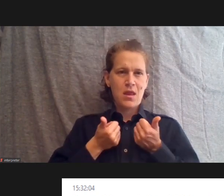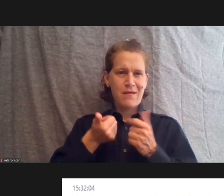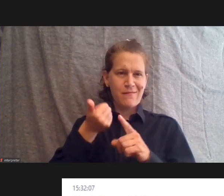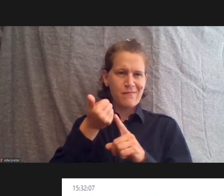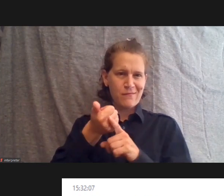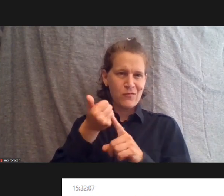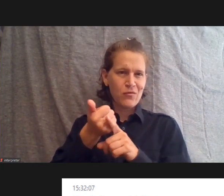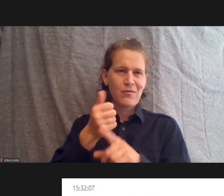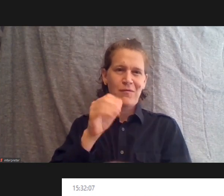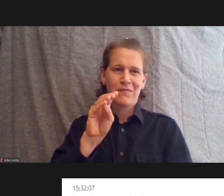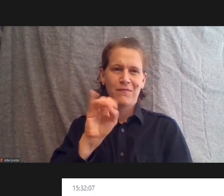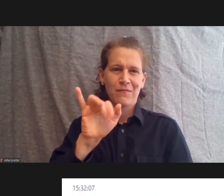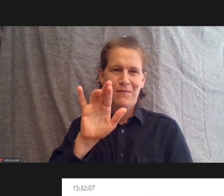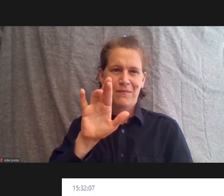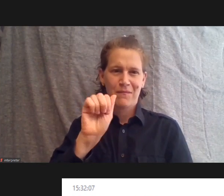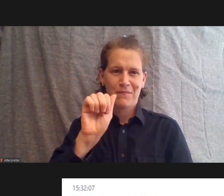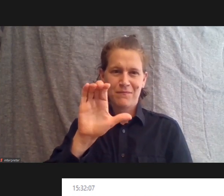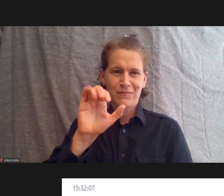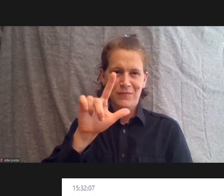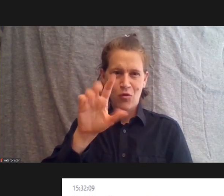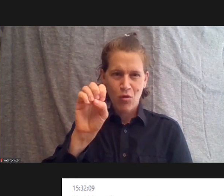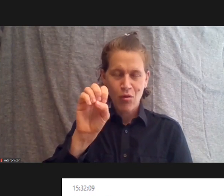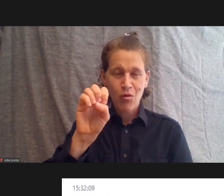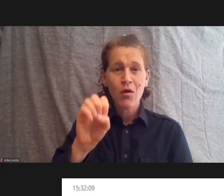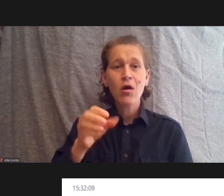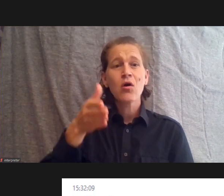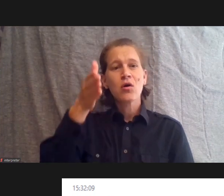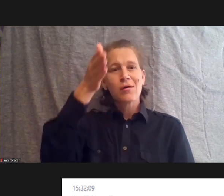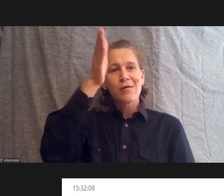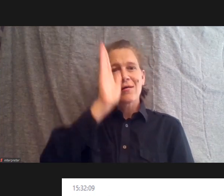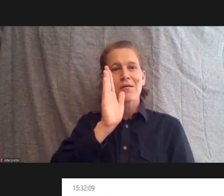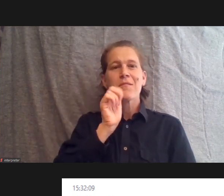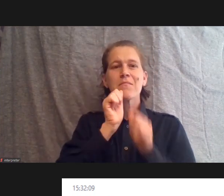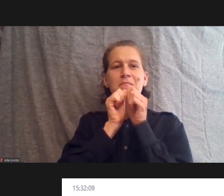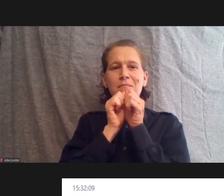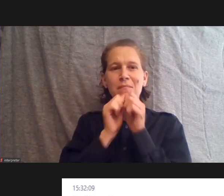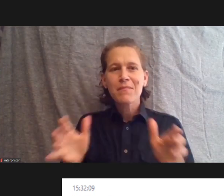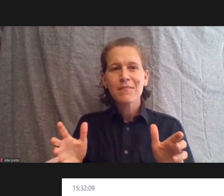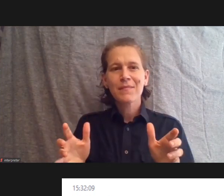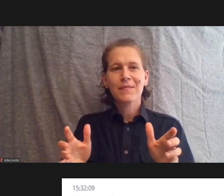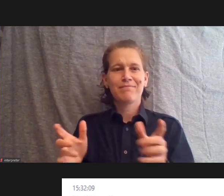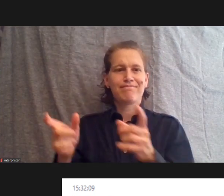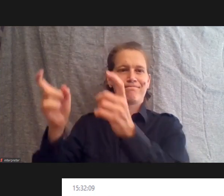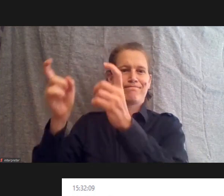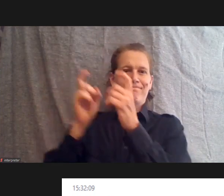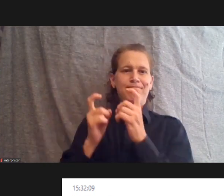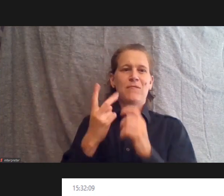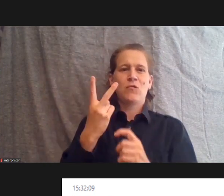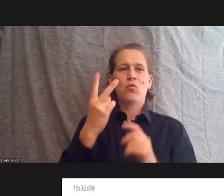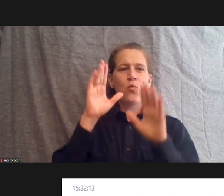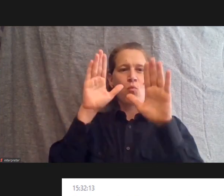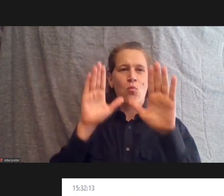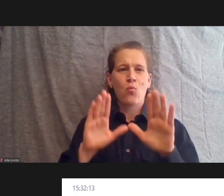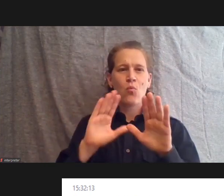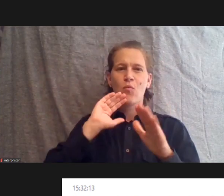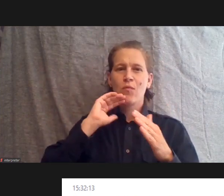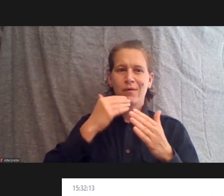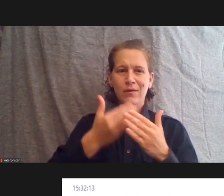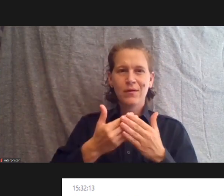God blessed us with 2 wonderful daughters through adoption.